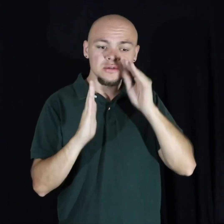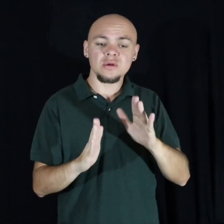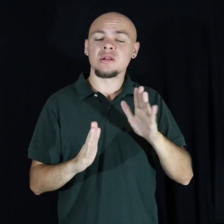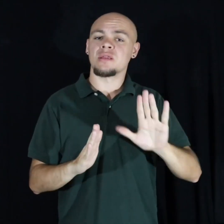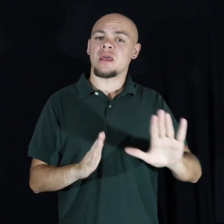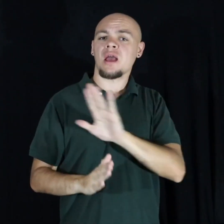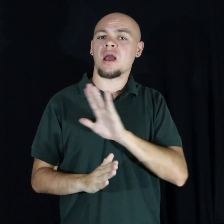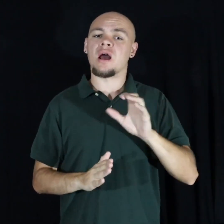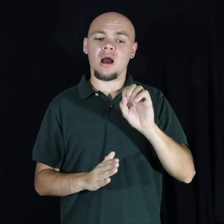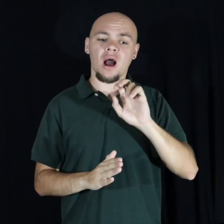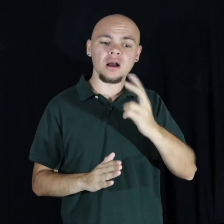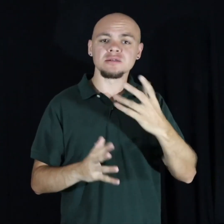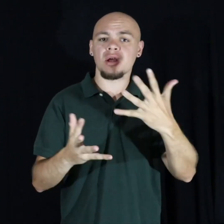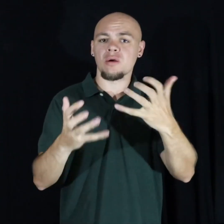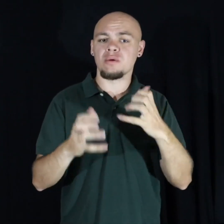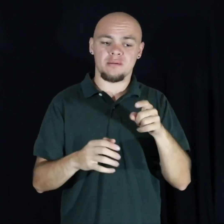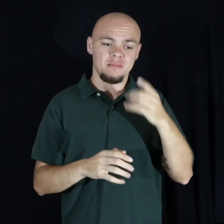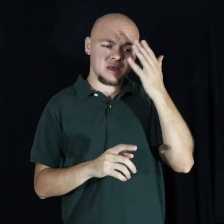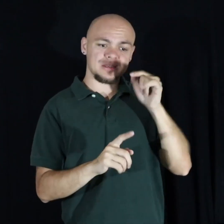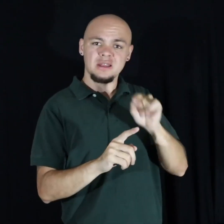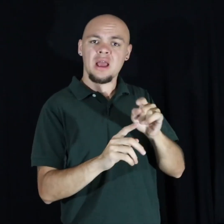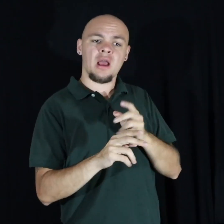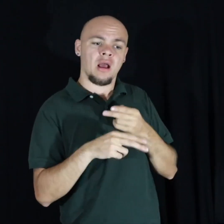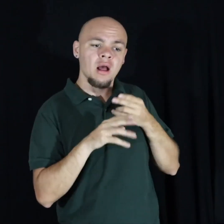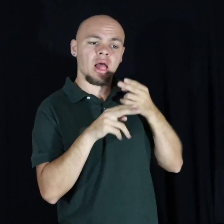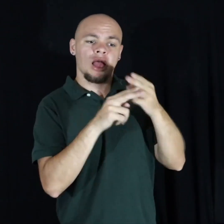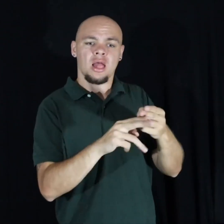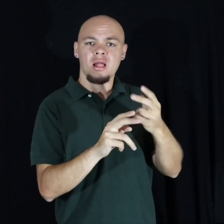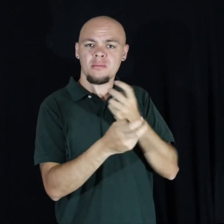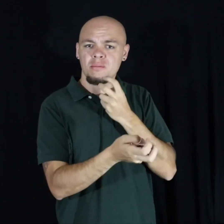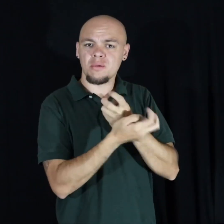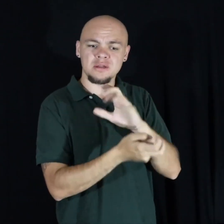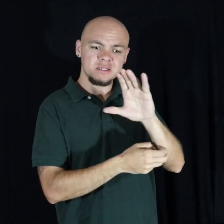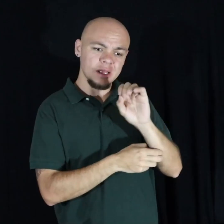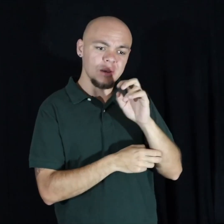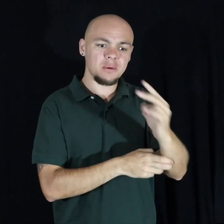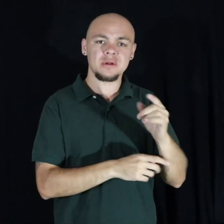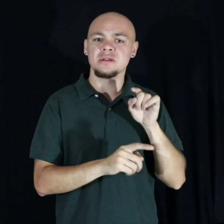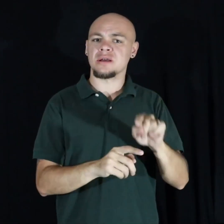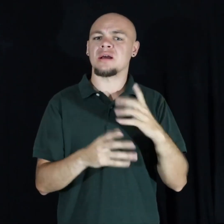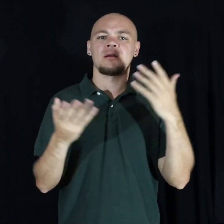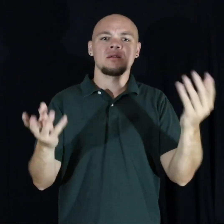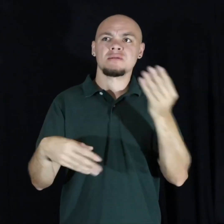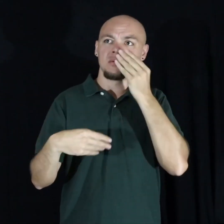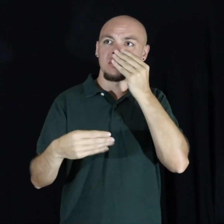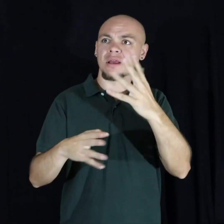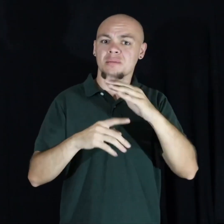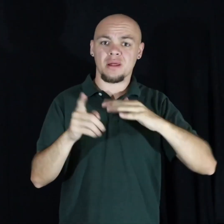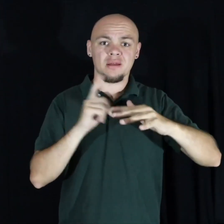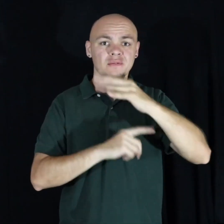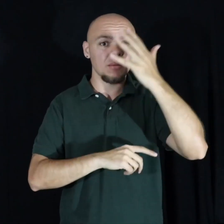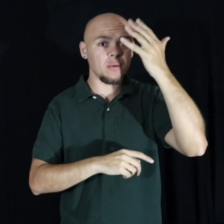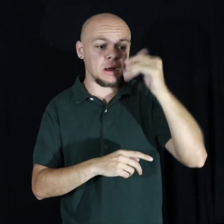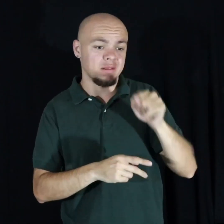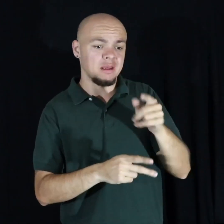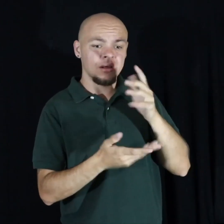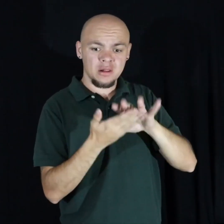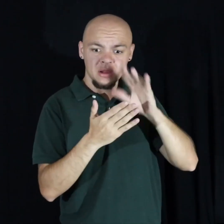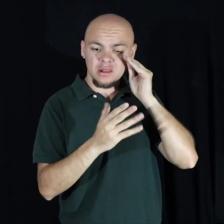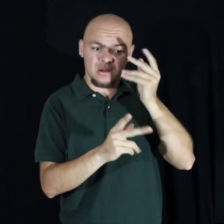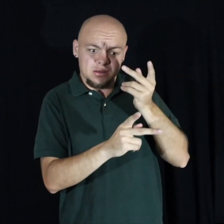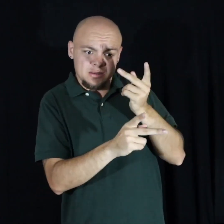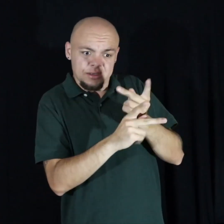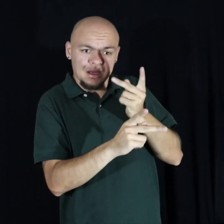so often treated like carbon dioxide. So it's no wonder that they do not care about saving the environment when they're still trying to learn how to